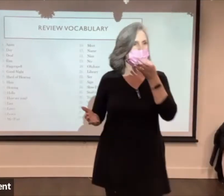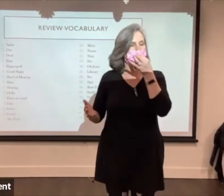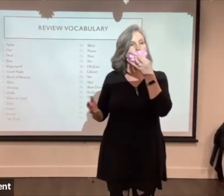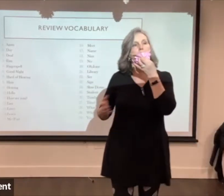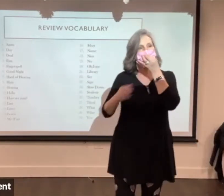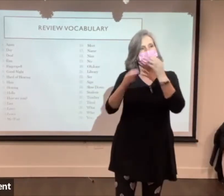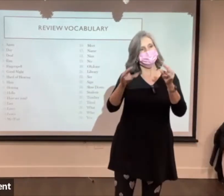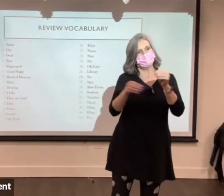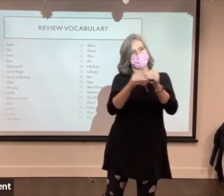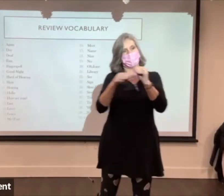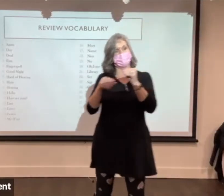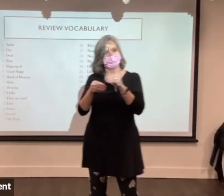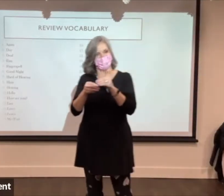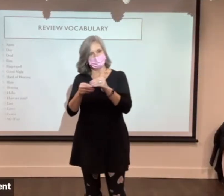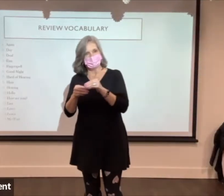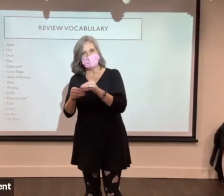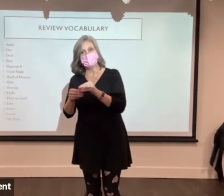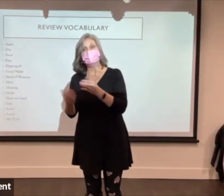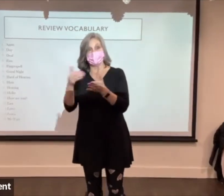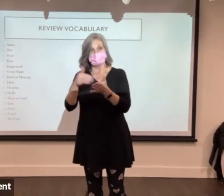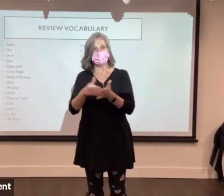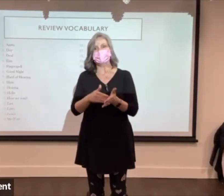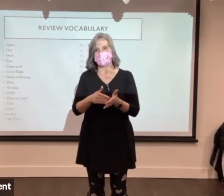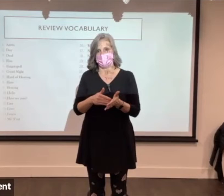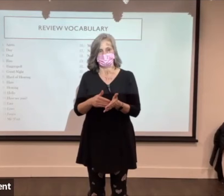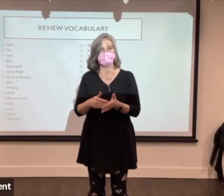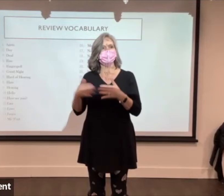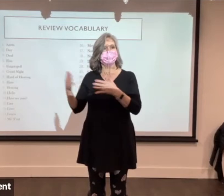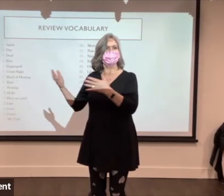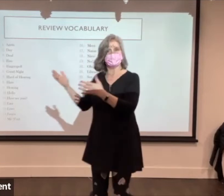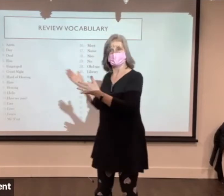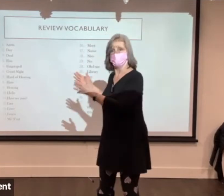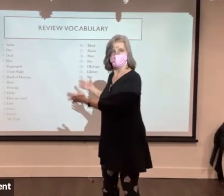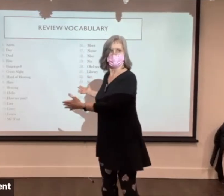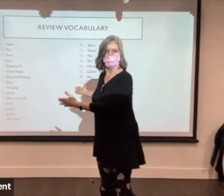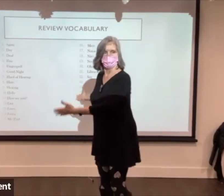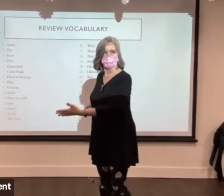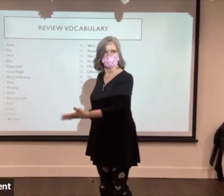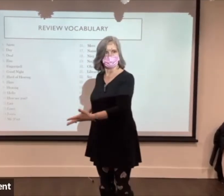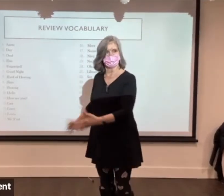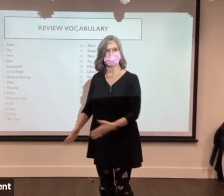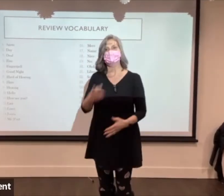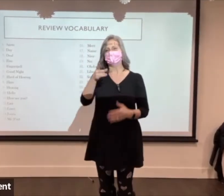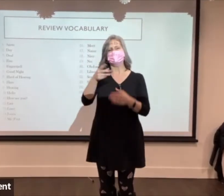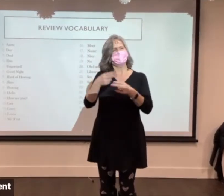know, but as we were adding them, you were going to see them again, right? You could almost tell what we're going to be doing. What's your